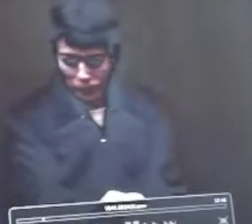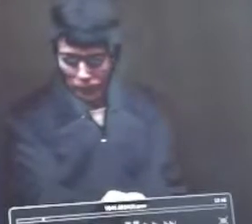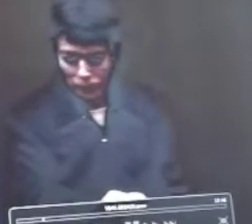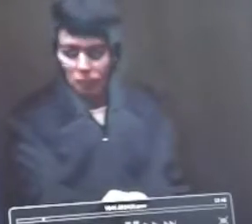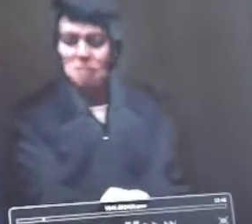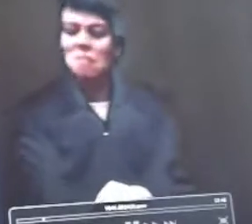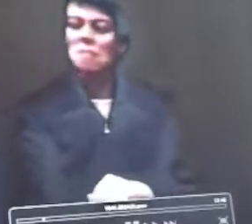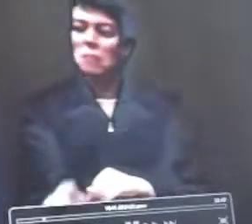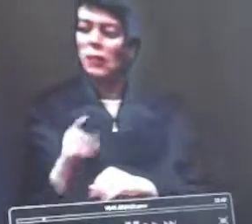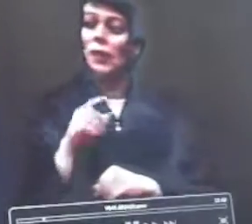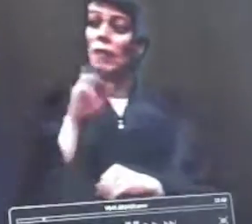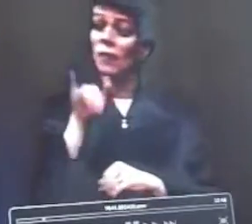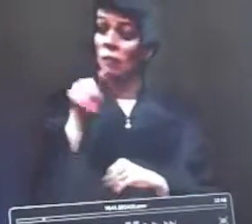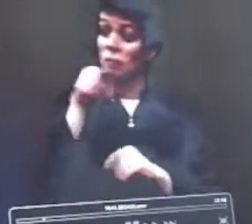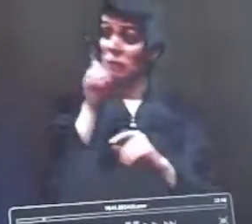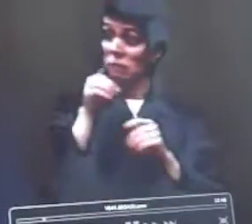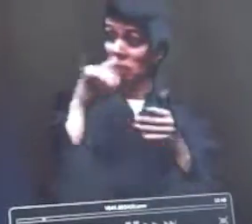There's more of an ASL structure to the sign language.